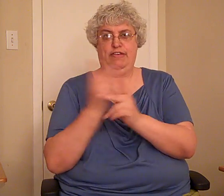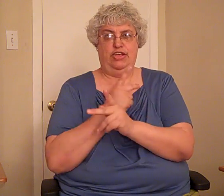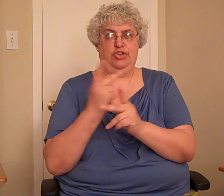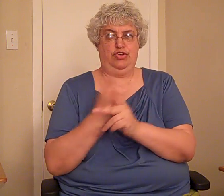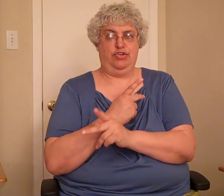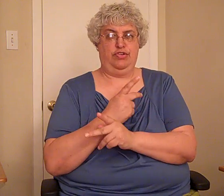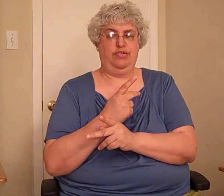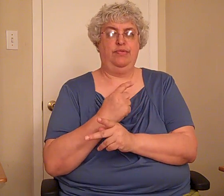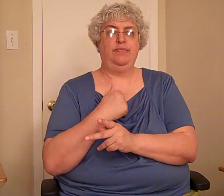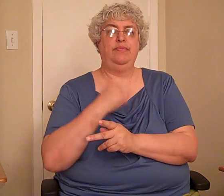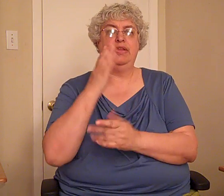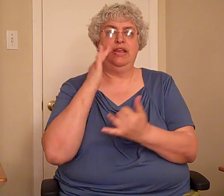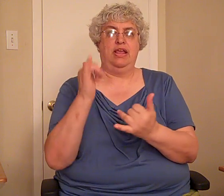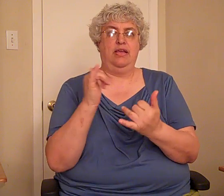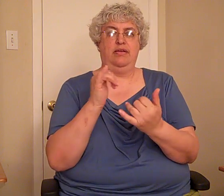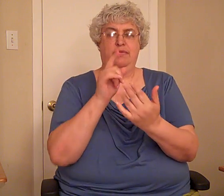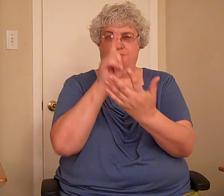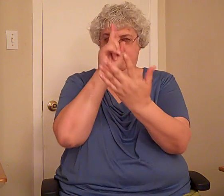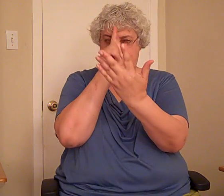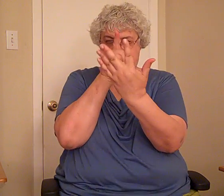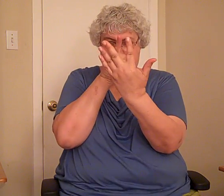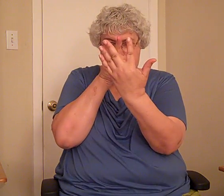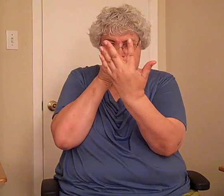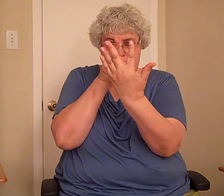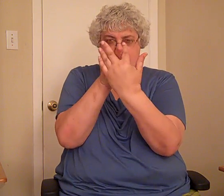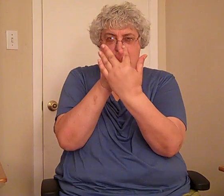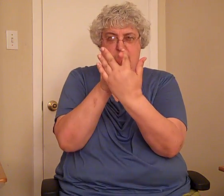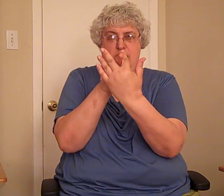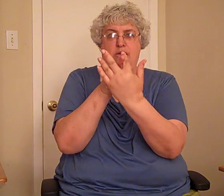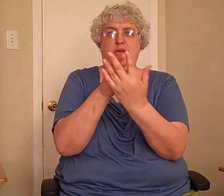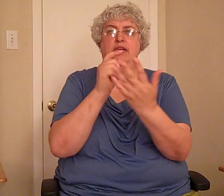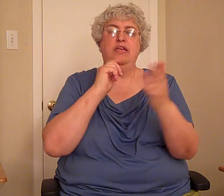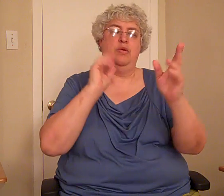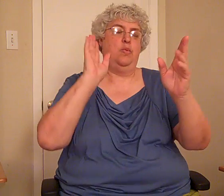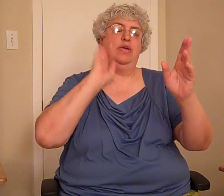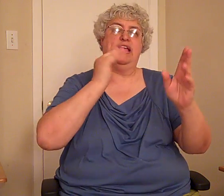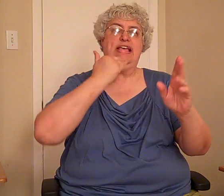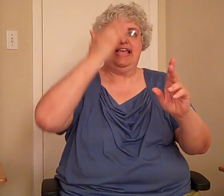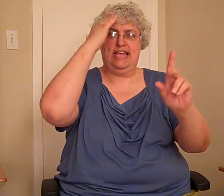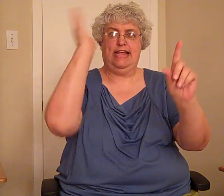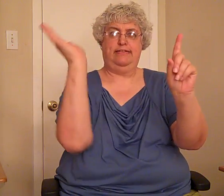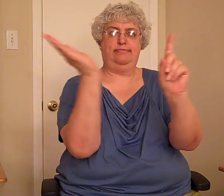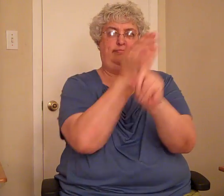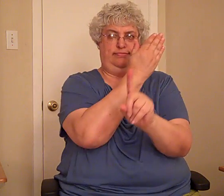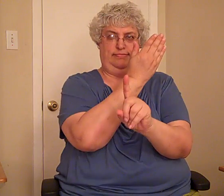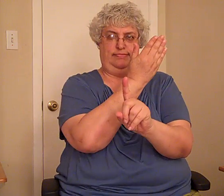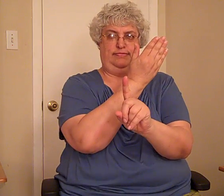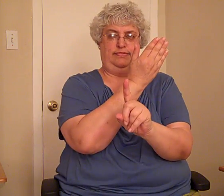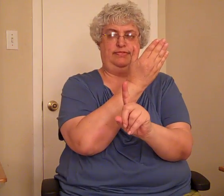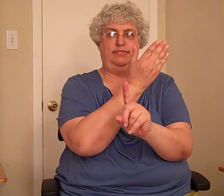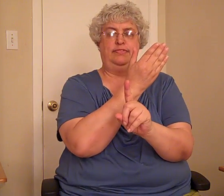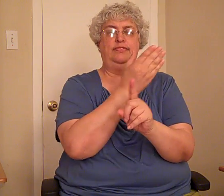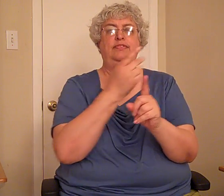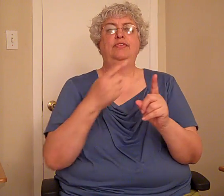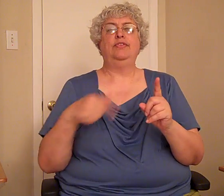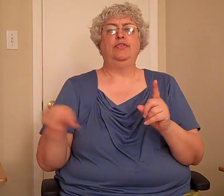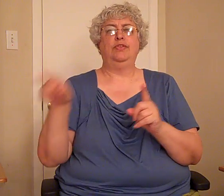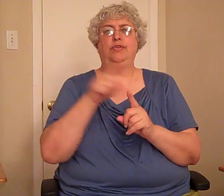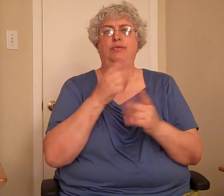going to go right between your eyeballs tonight, and I'm going to smack you upside the head in terms of, for some of you it might be reality check.